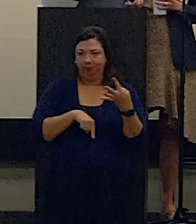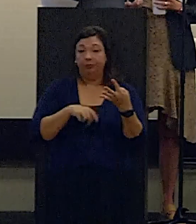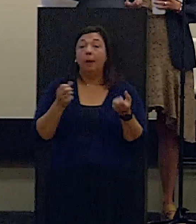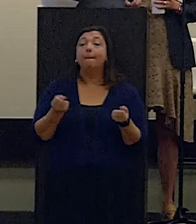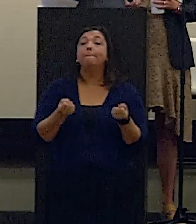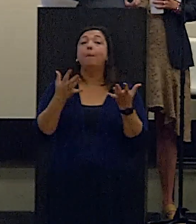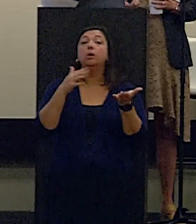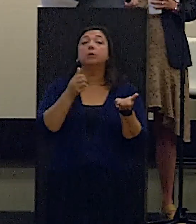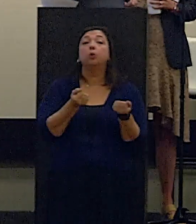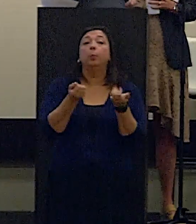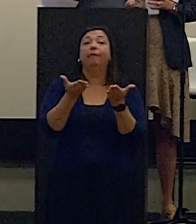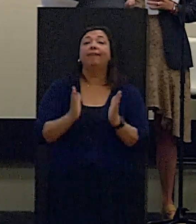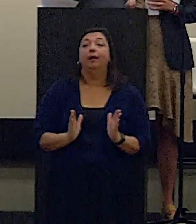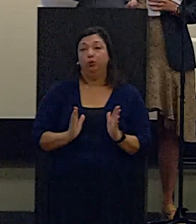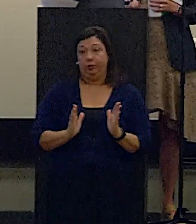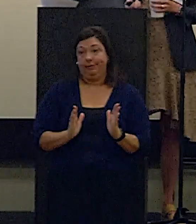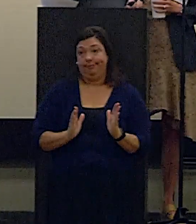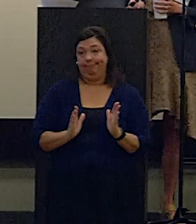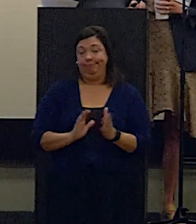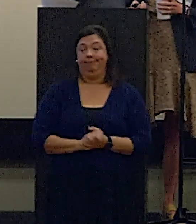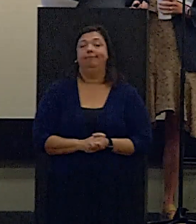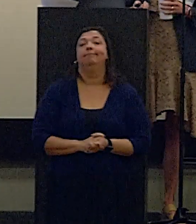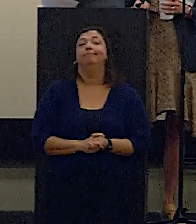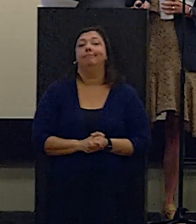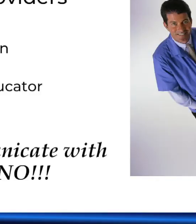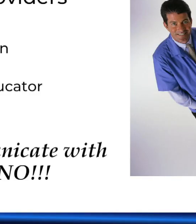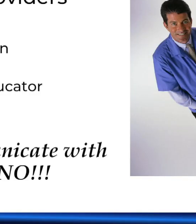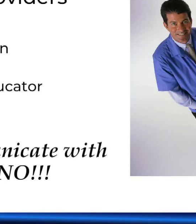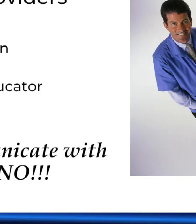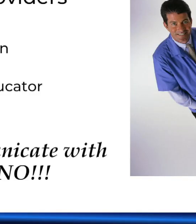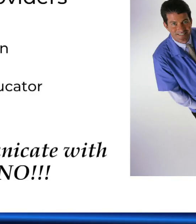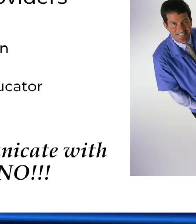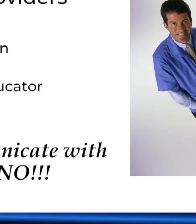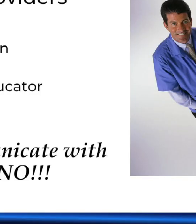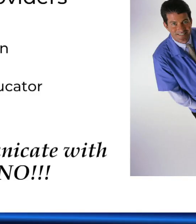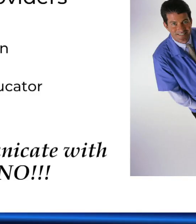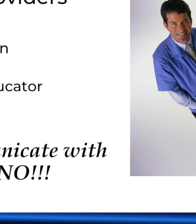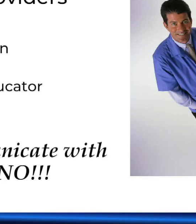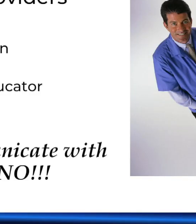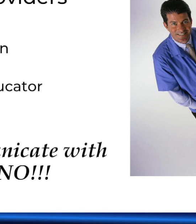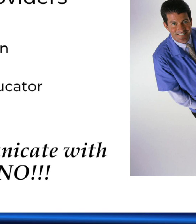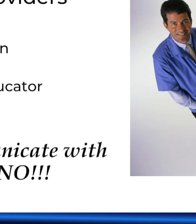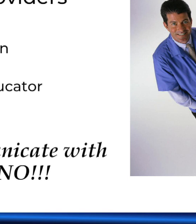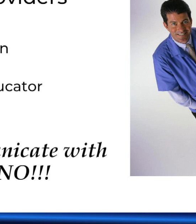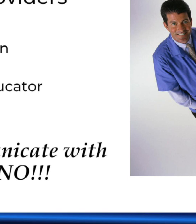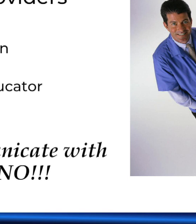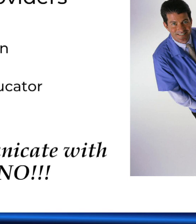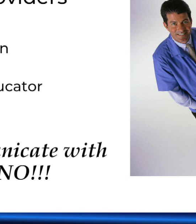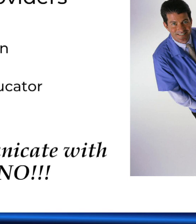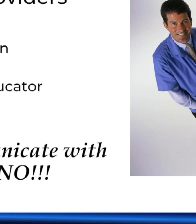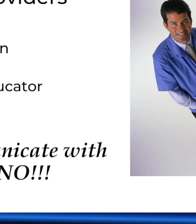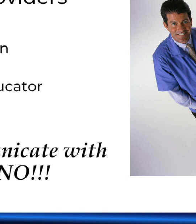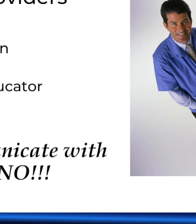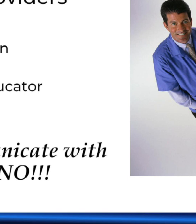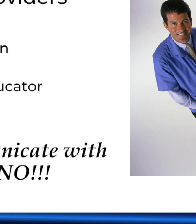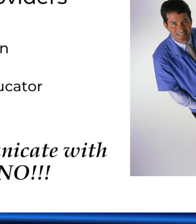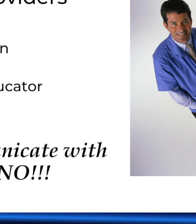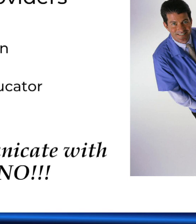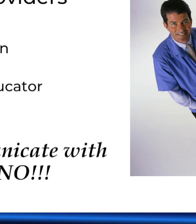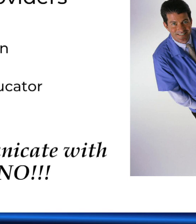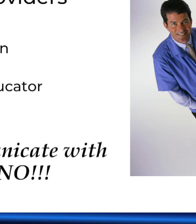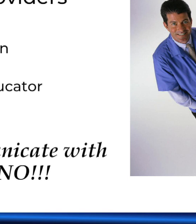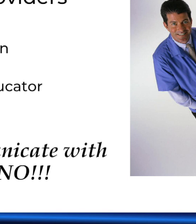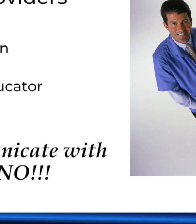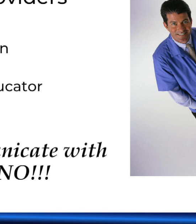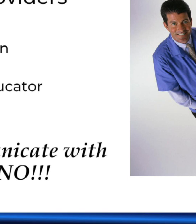Multiple providers. All right. I do want to point out, do you see that little red asterisk up there? Okay, I want